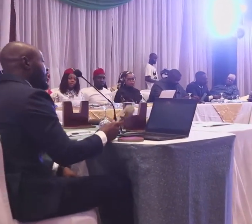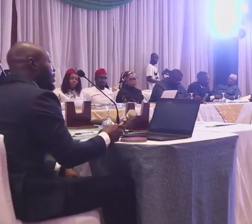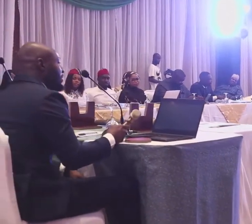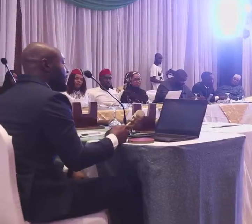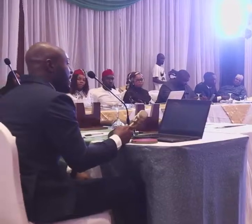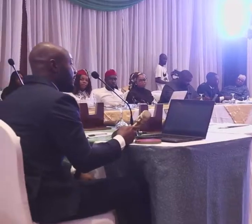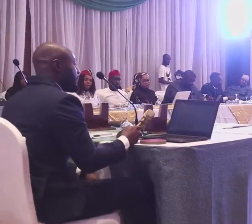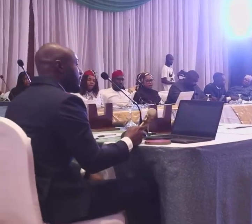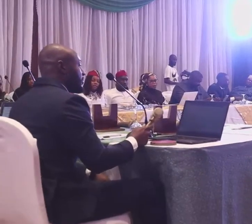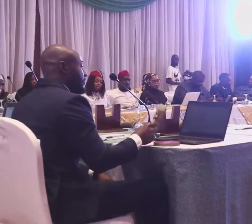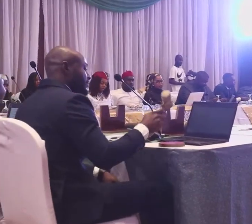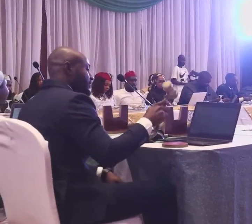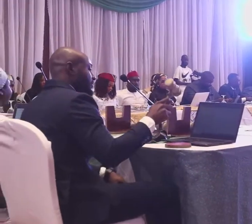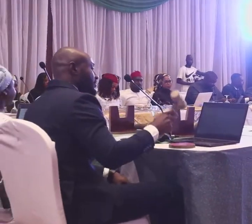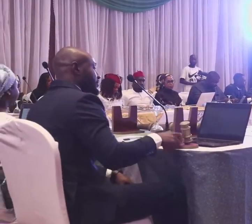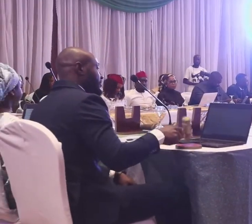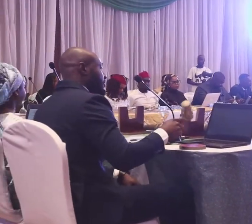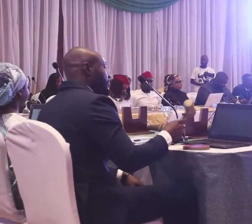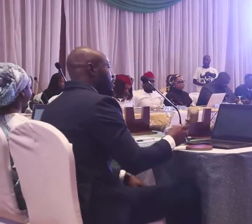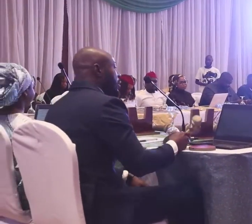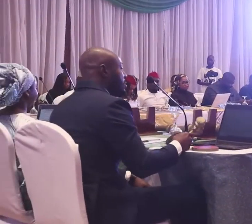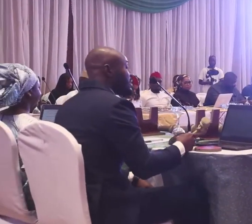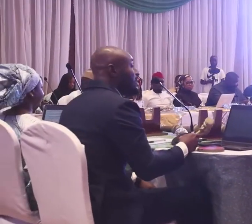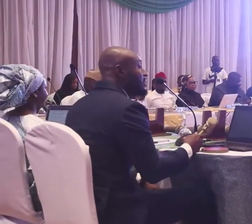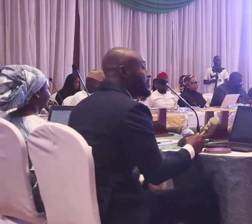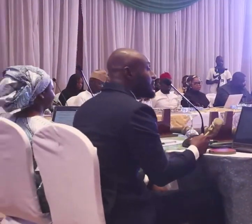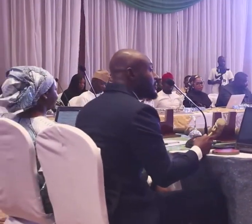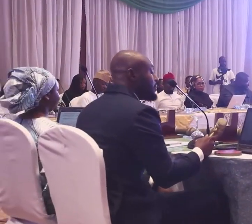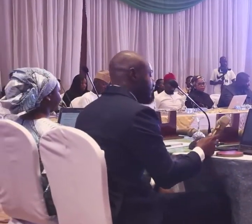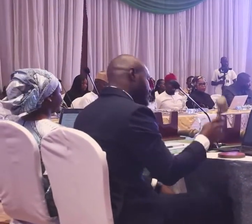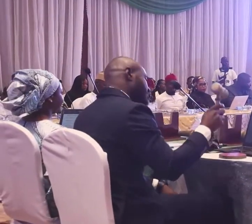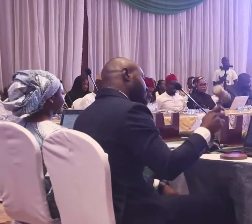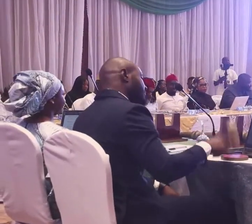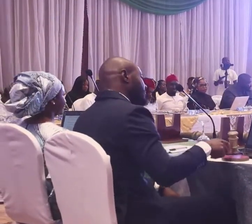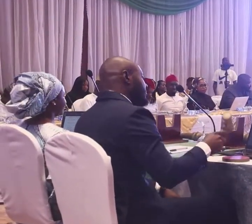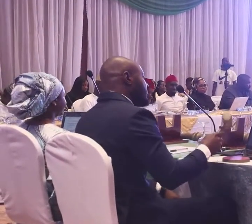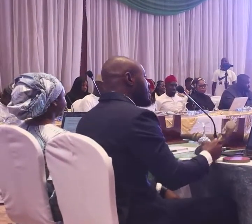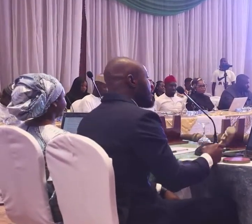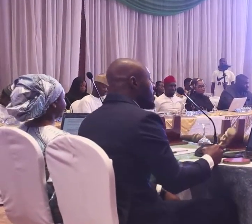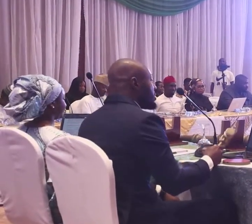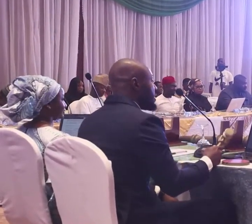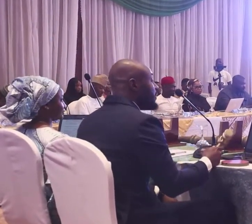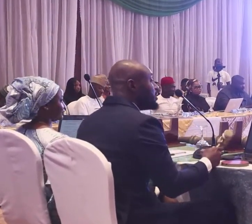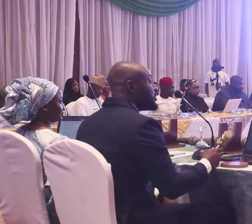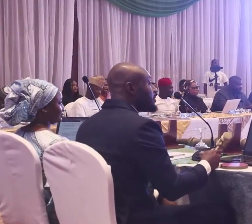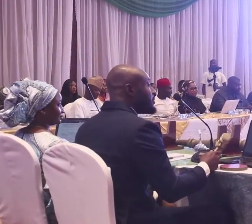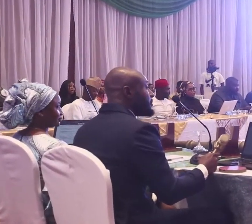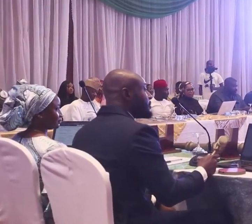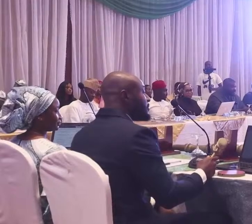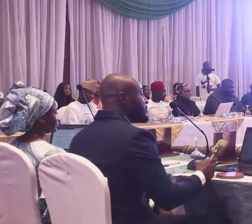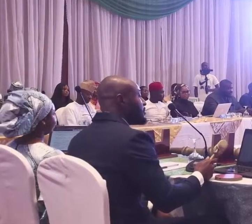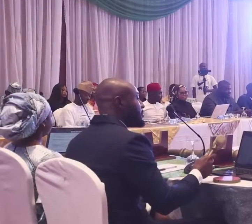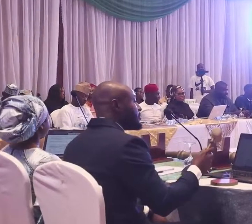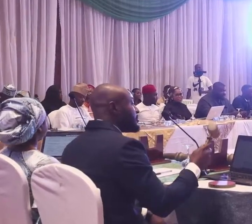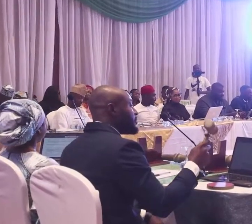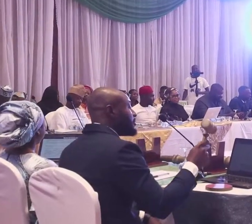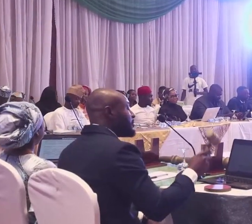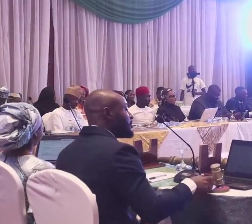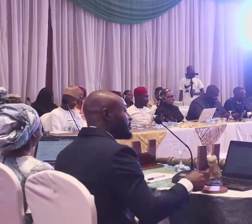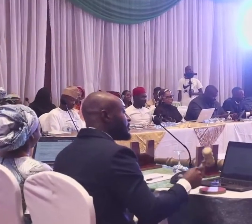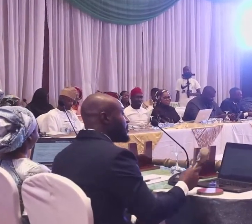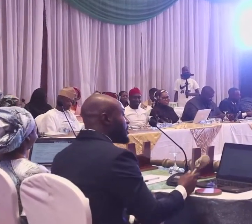Clause 5. Aye. Clause 6. Aye. Clause 7.